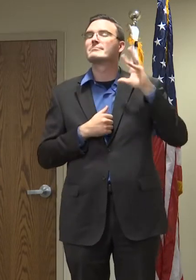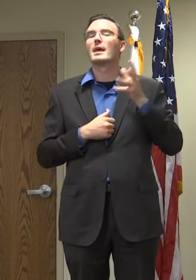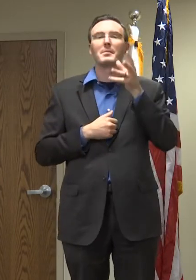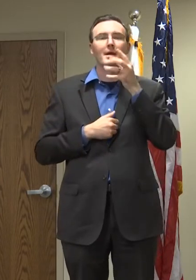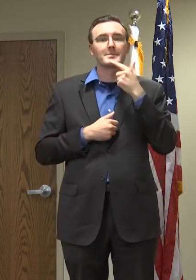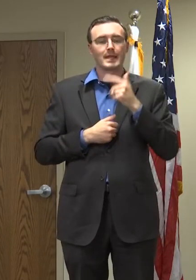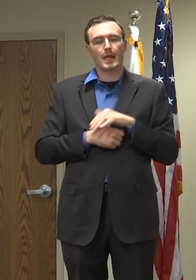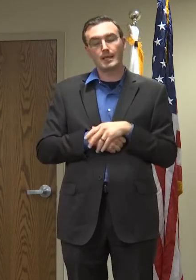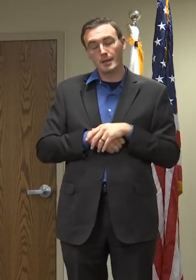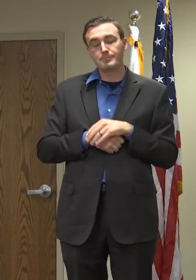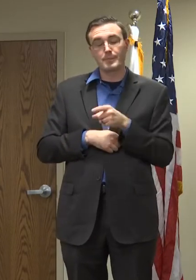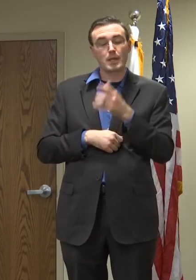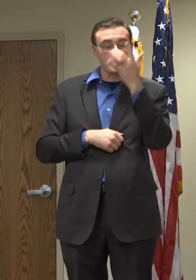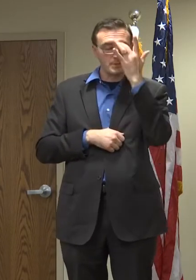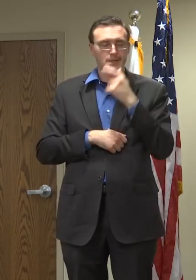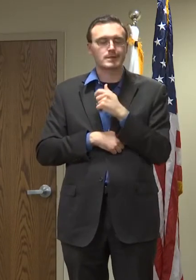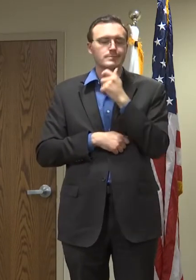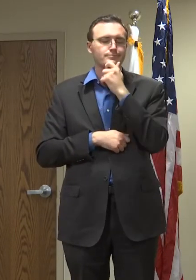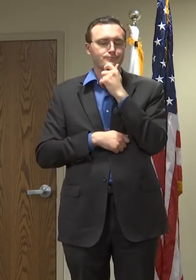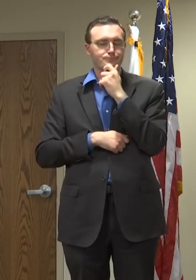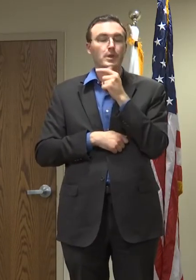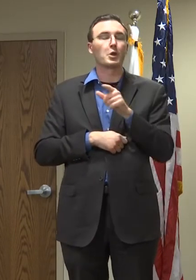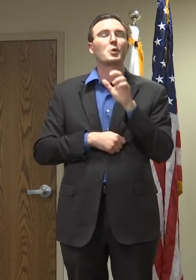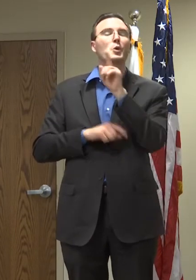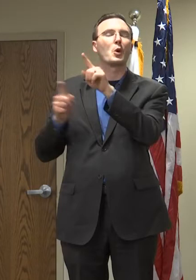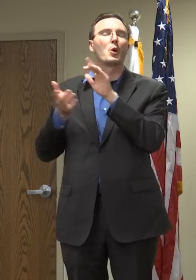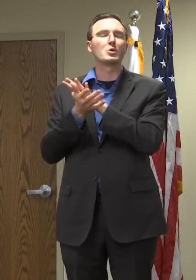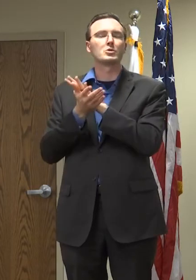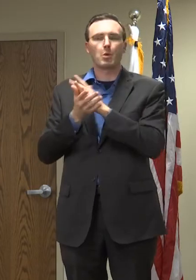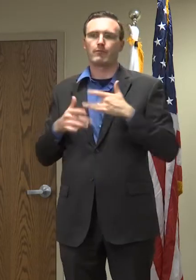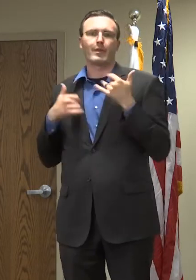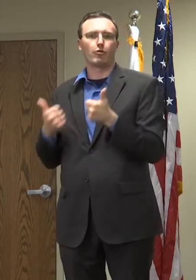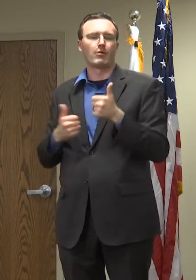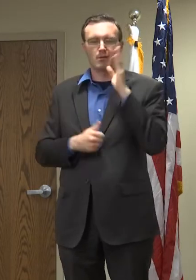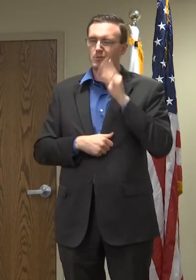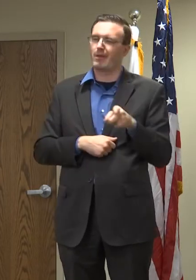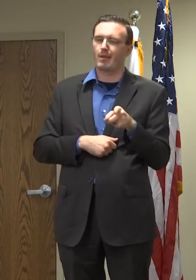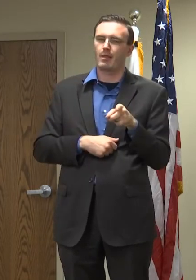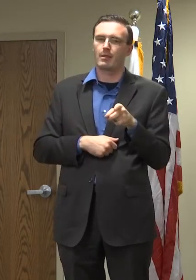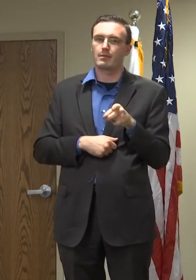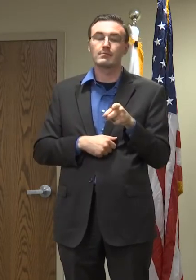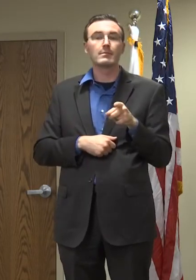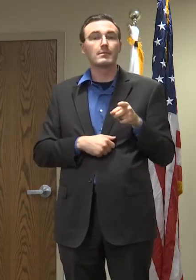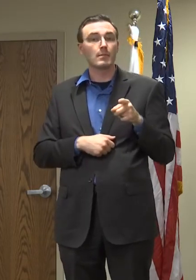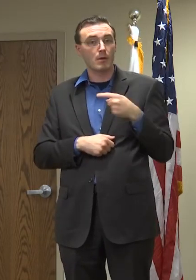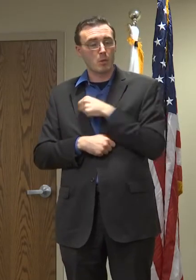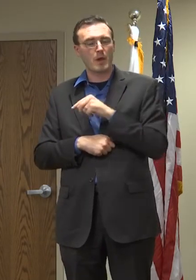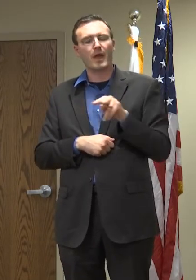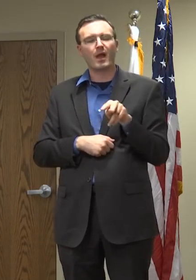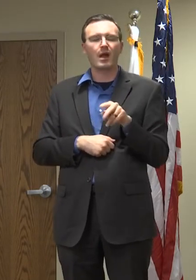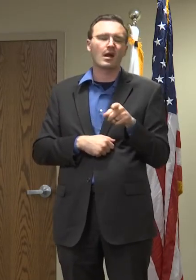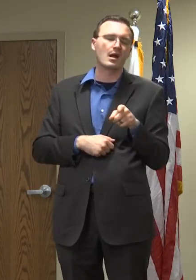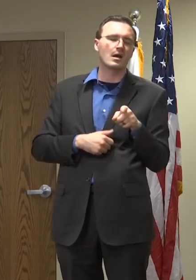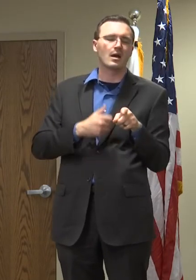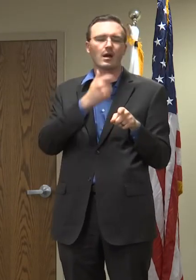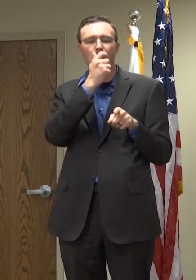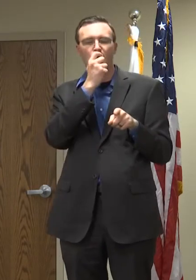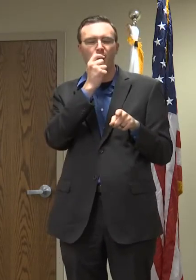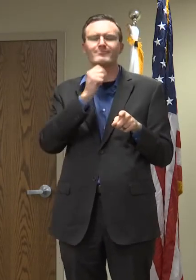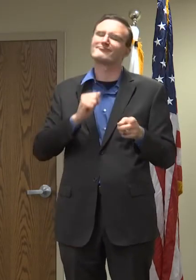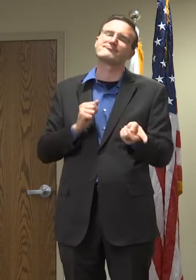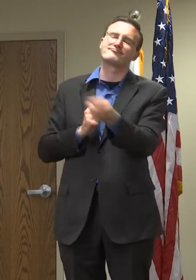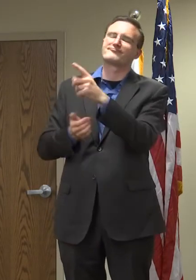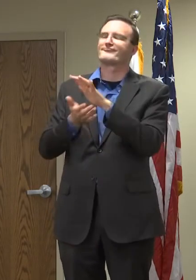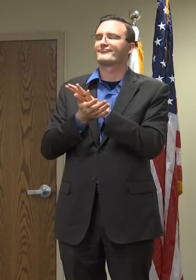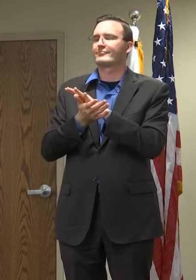went to school, right? This will not allow us to send our kids back to school. If they are not feeling well, they must stay home, and you, the parent